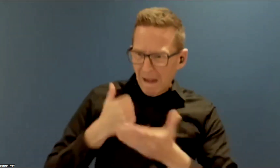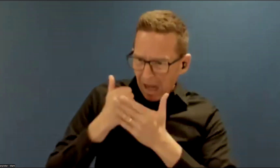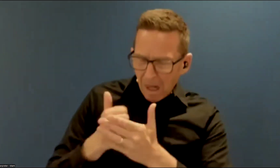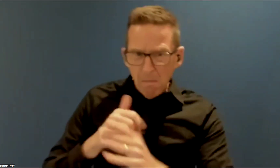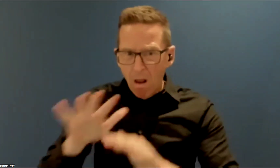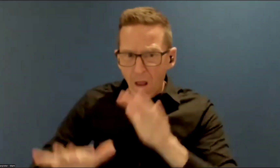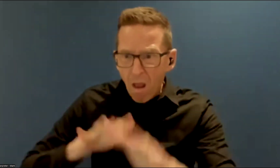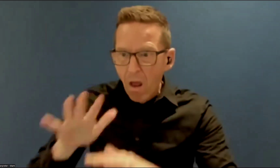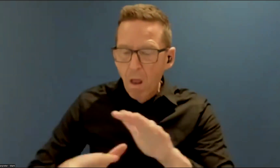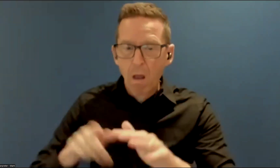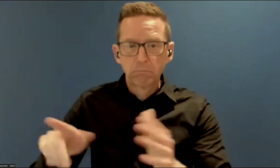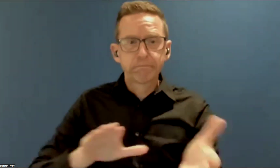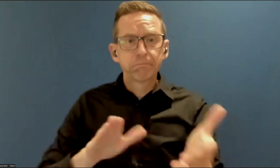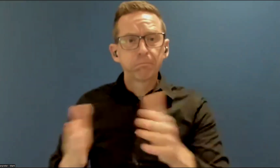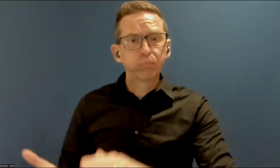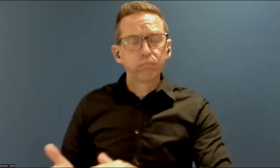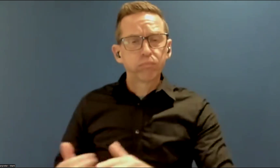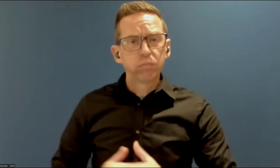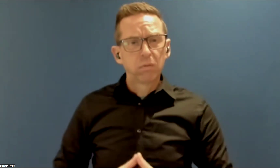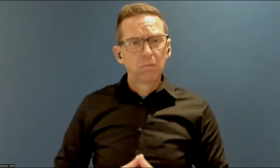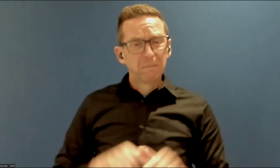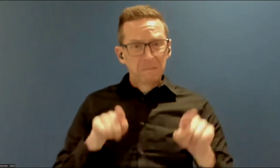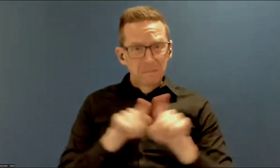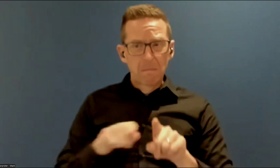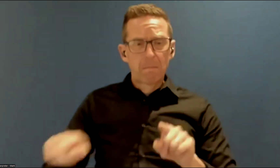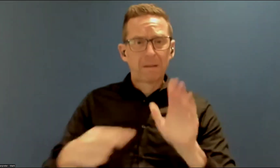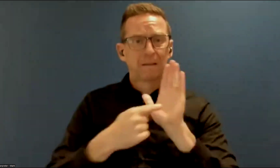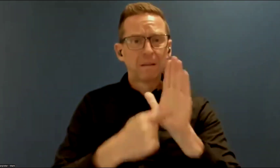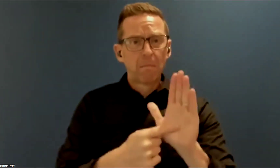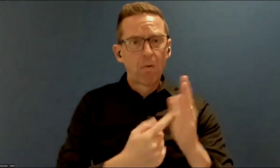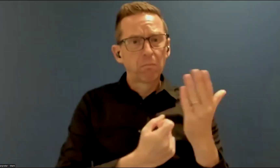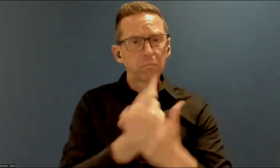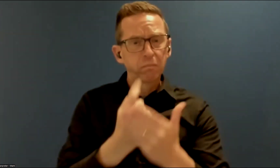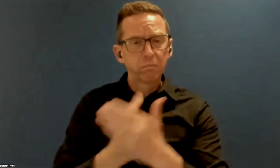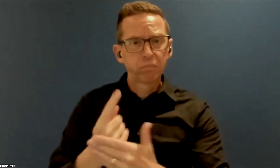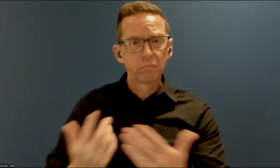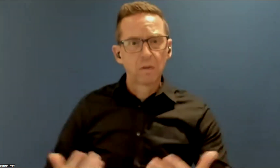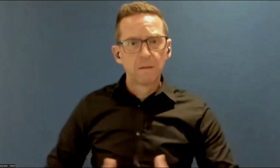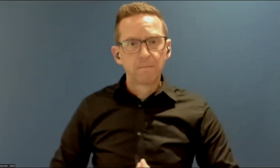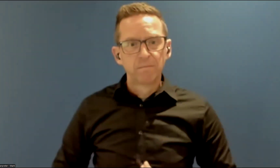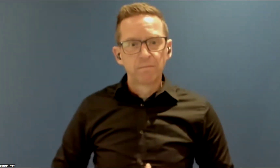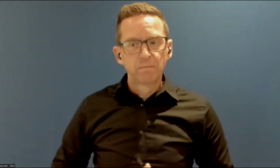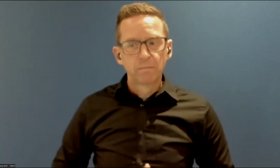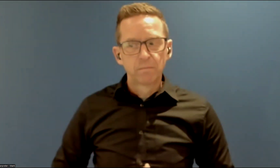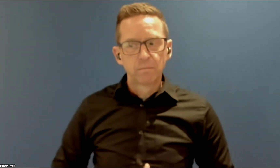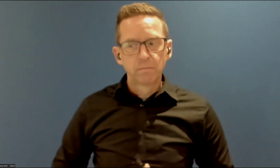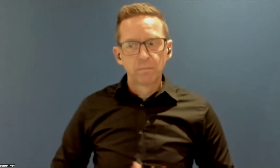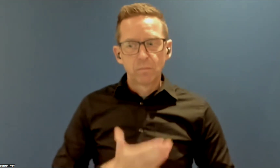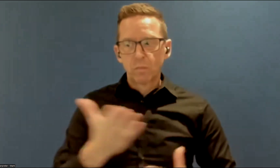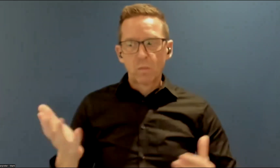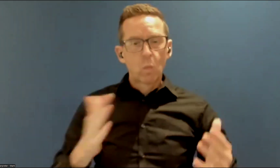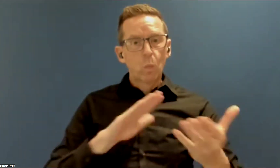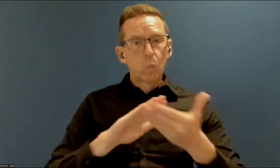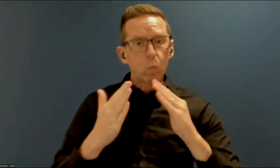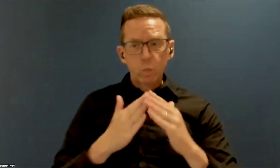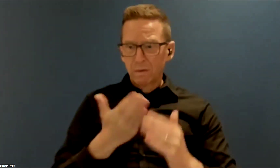so in such instances, now, are our communities ready? Have we